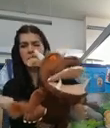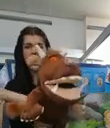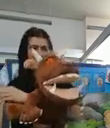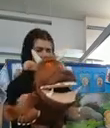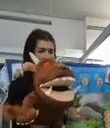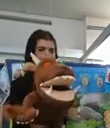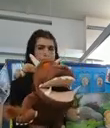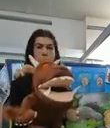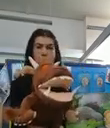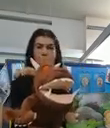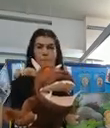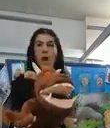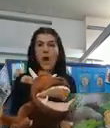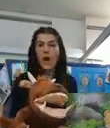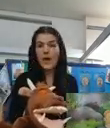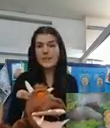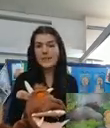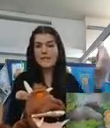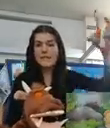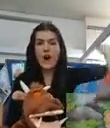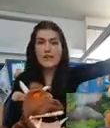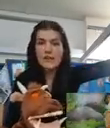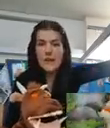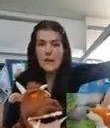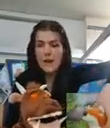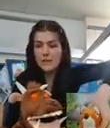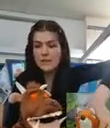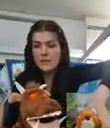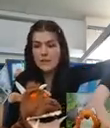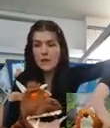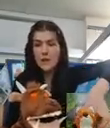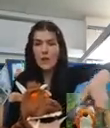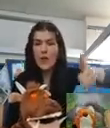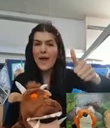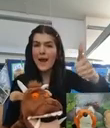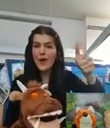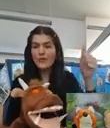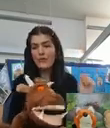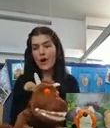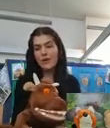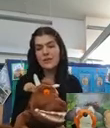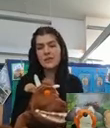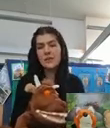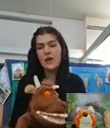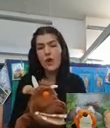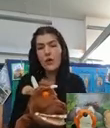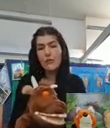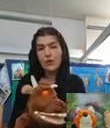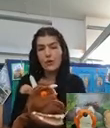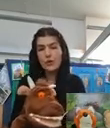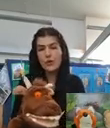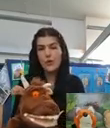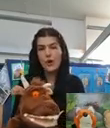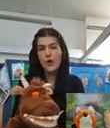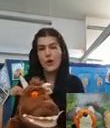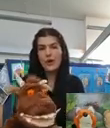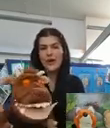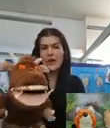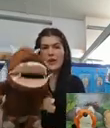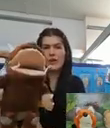ahead. It's a fox, said the mouse. Why, hello, fox. Fox took one look at the